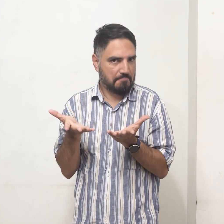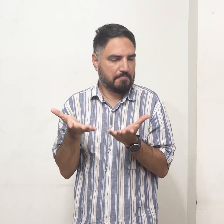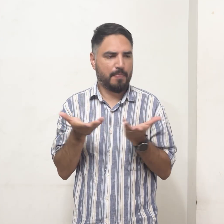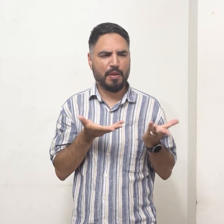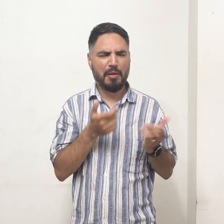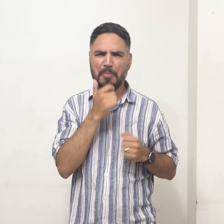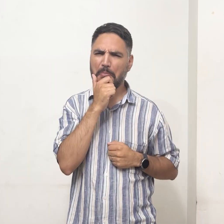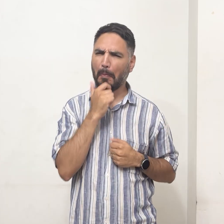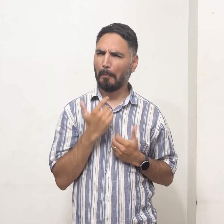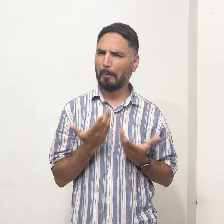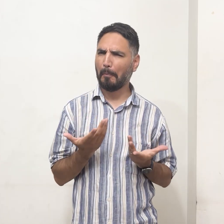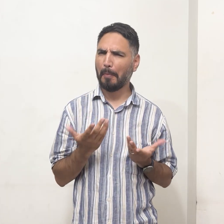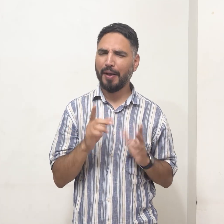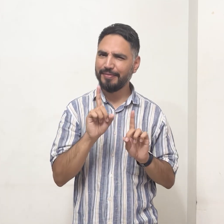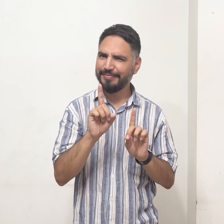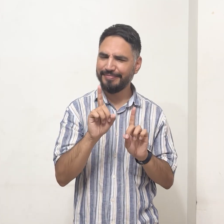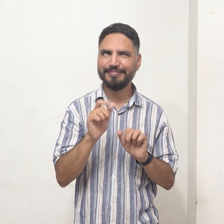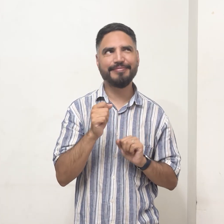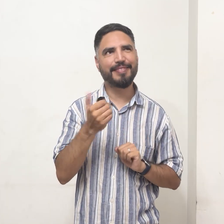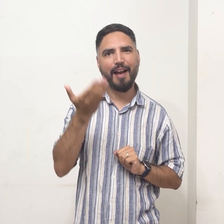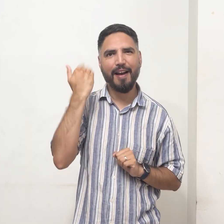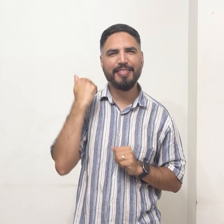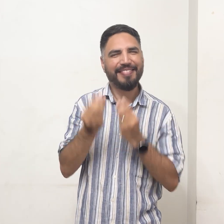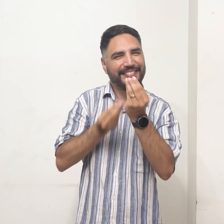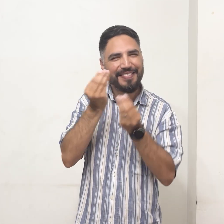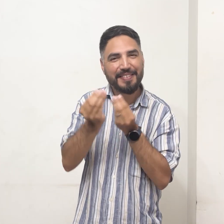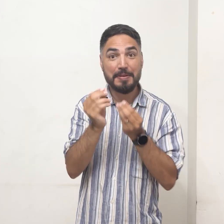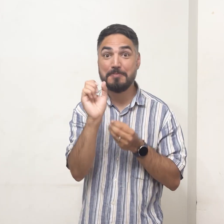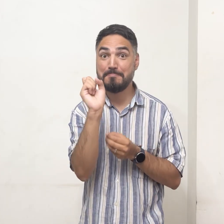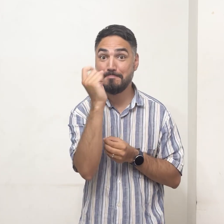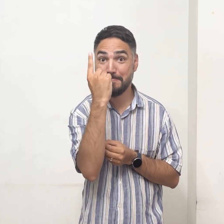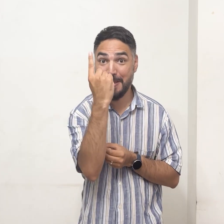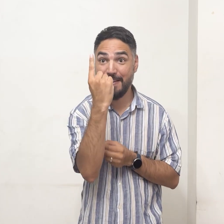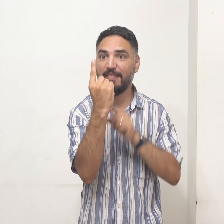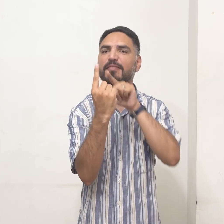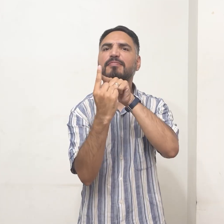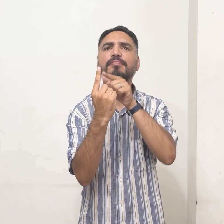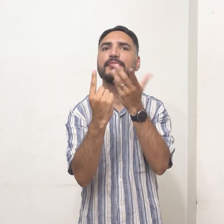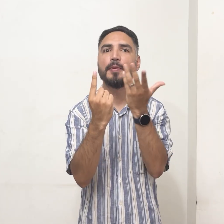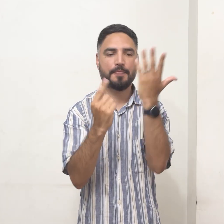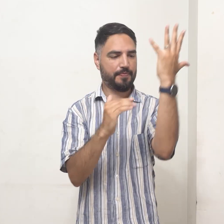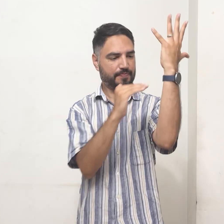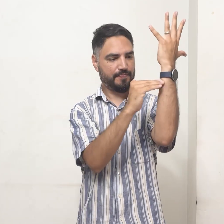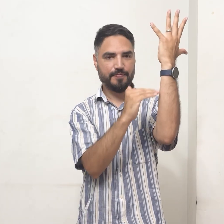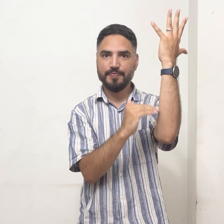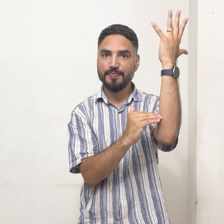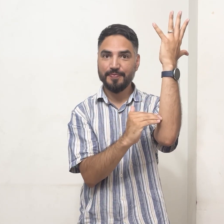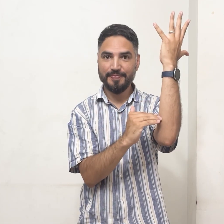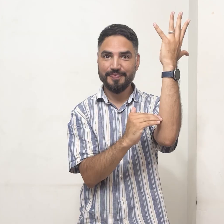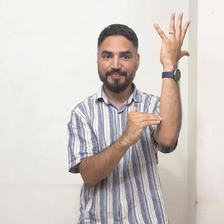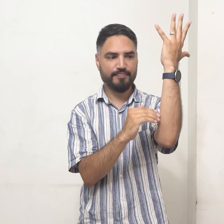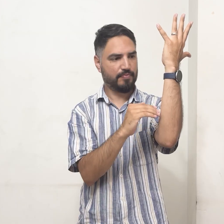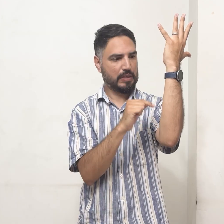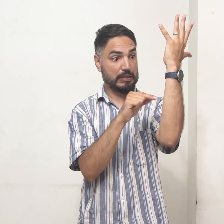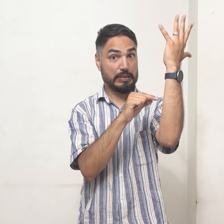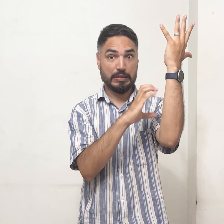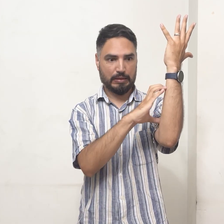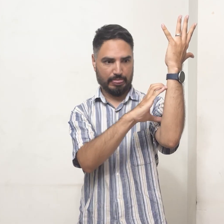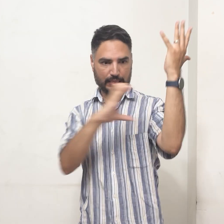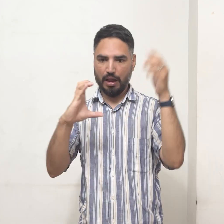how exactly? Earlier, we explained that the first part was the trunk, correct? And